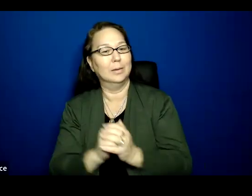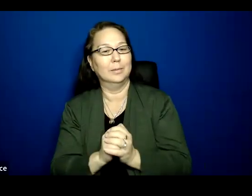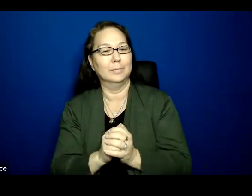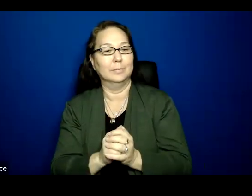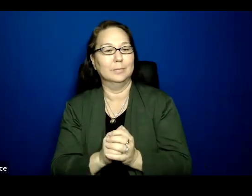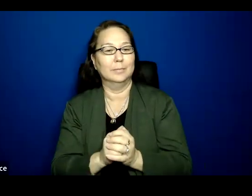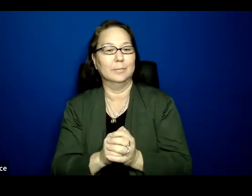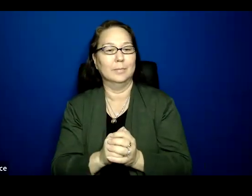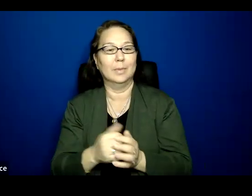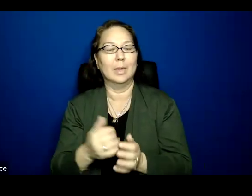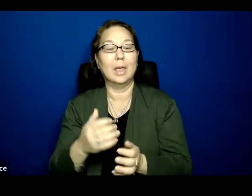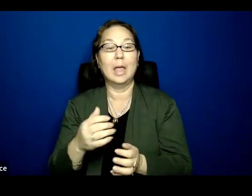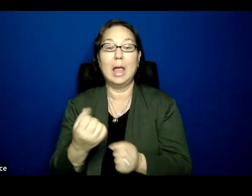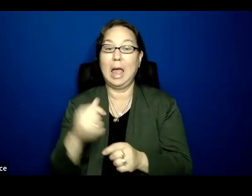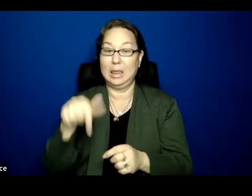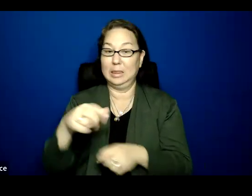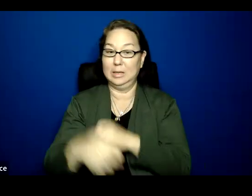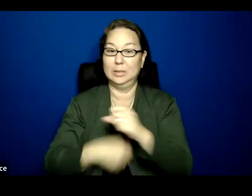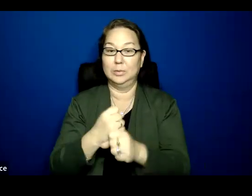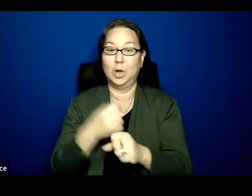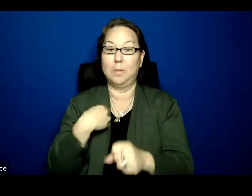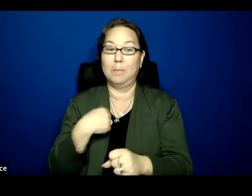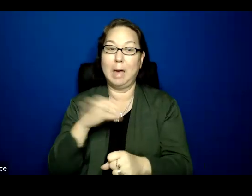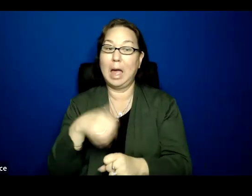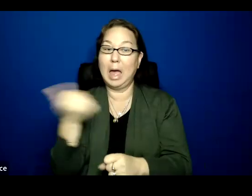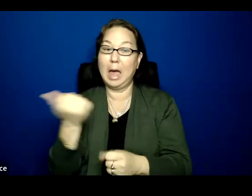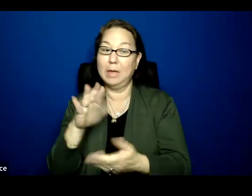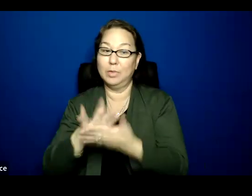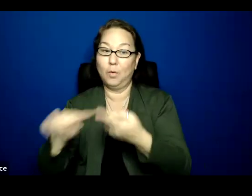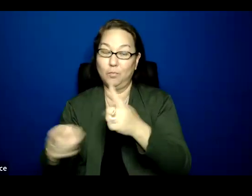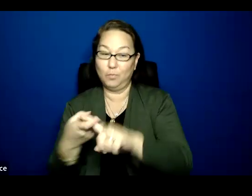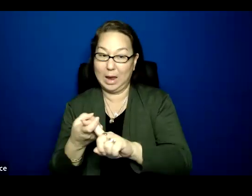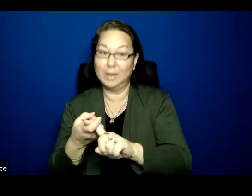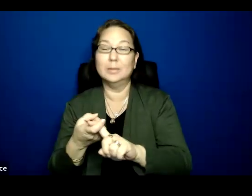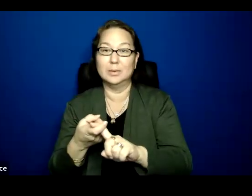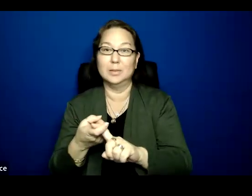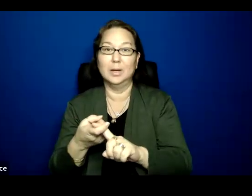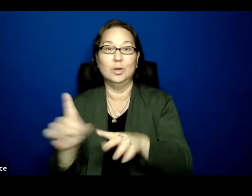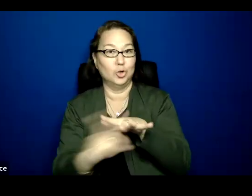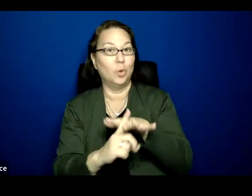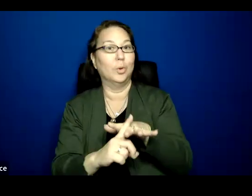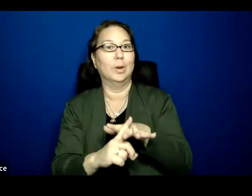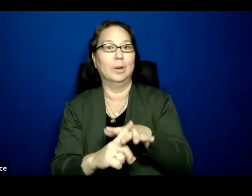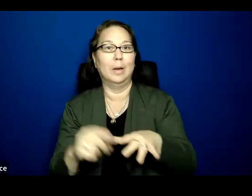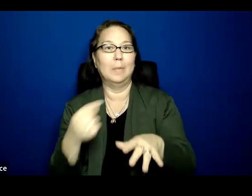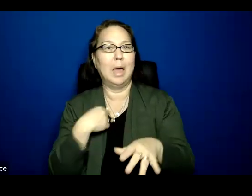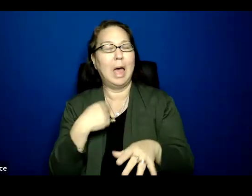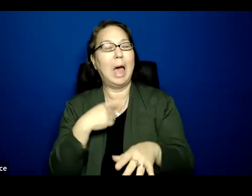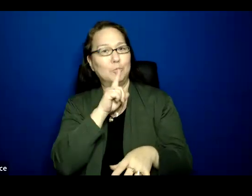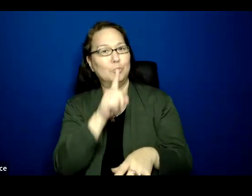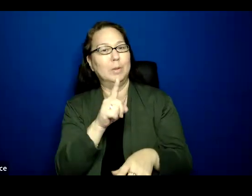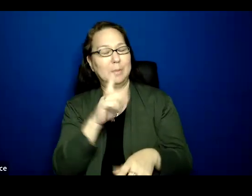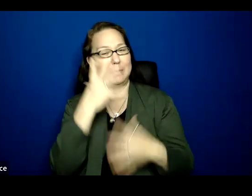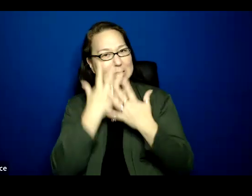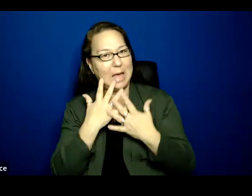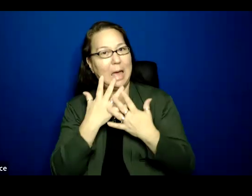friend Ellie came to this high school, and if losing this school means losing my friends, I would be sad and mad and upset. So please